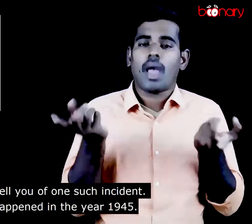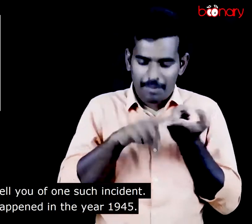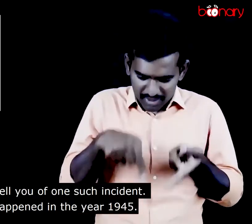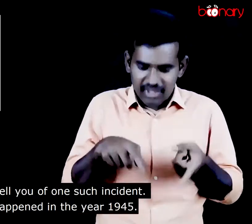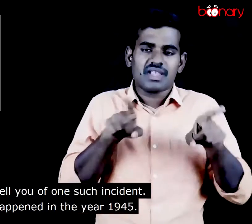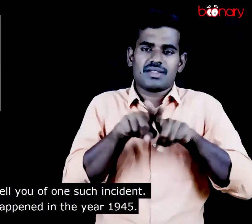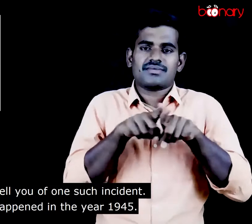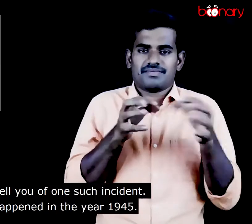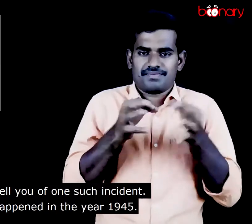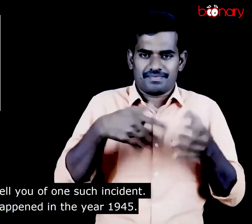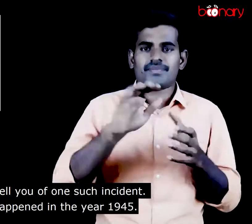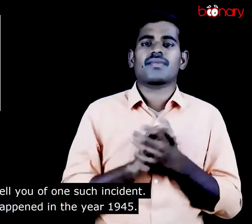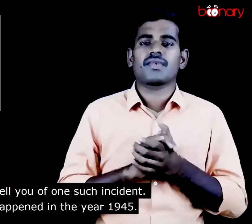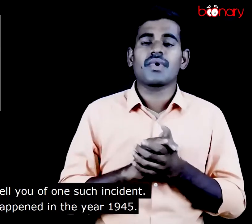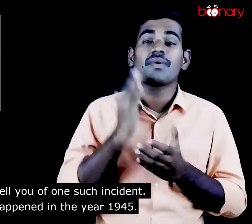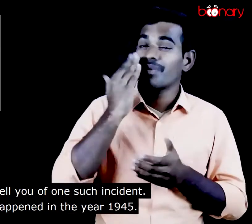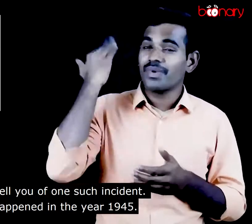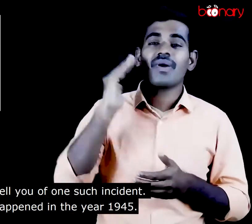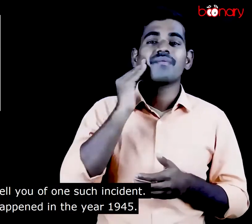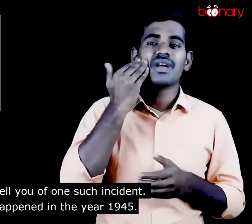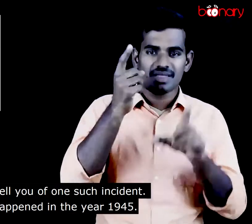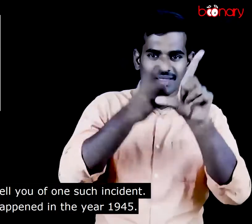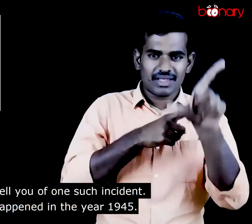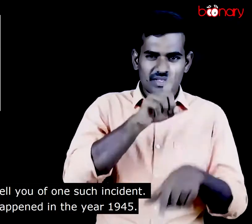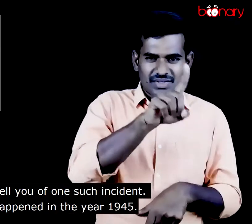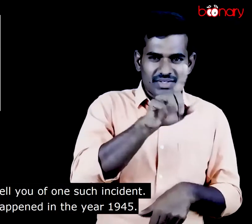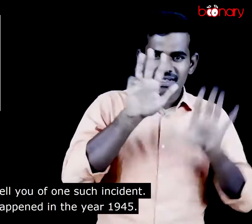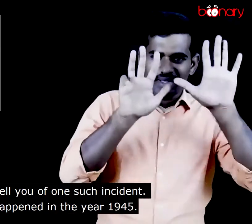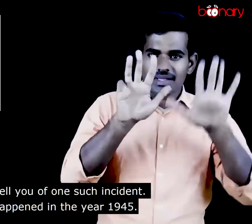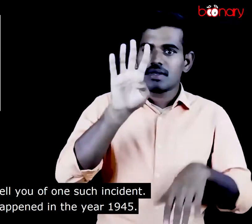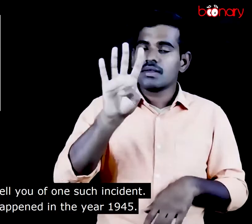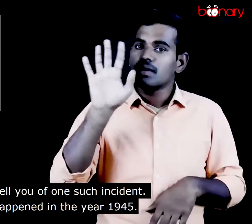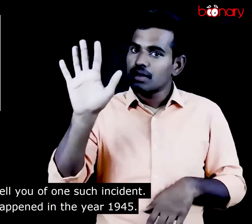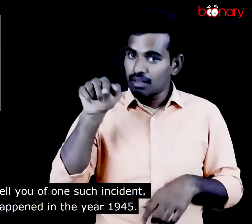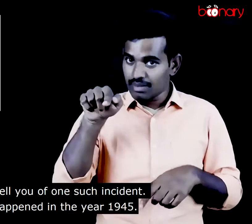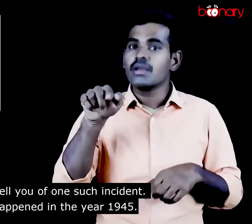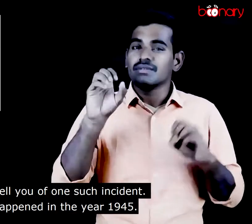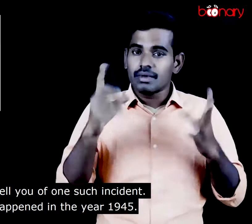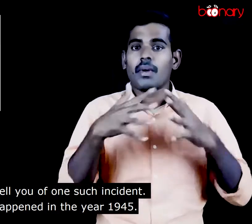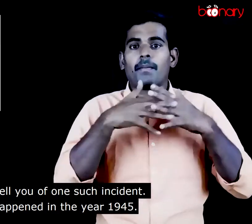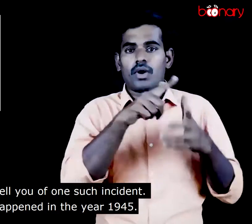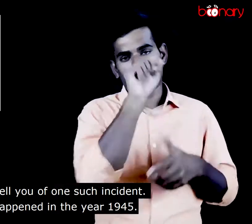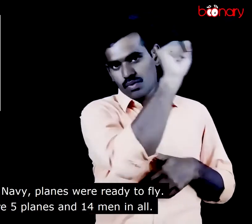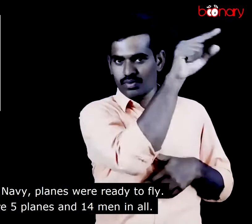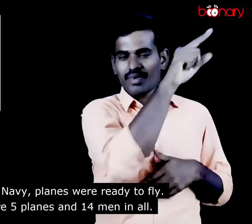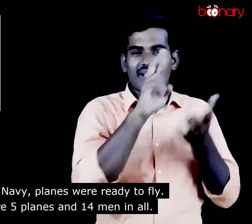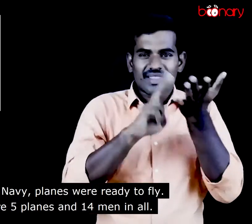Let me tell you of one such incident. This happened in the year 1945. In